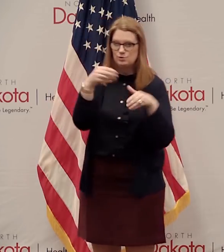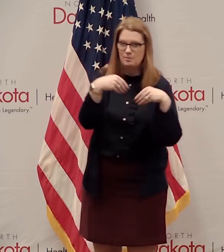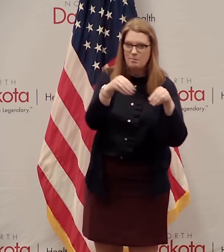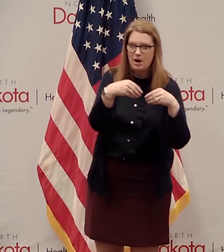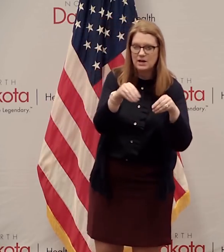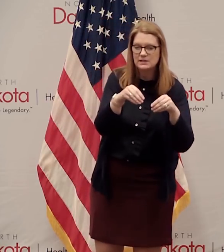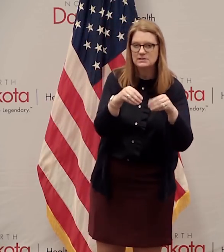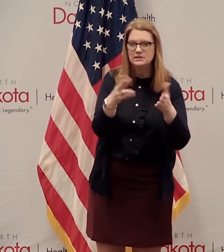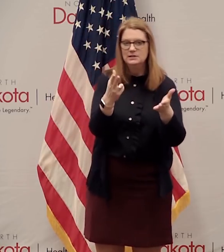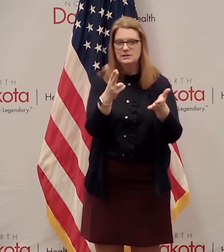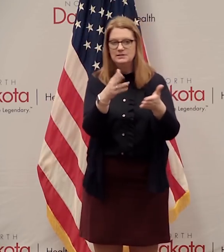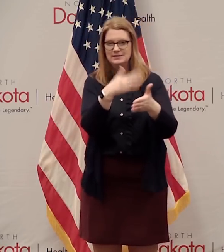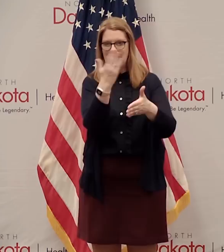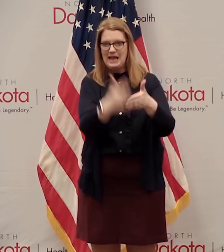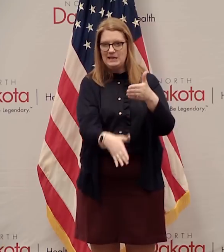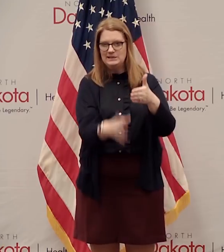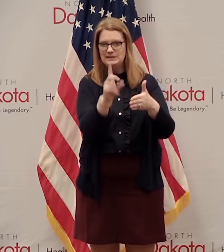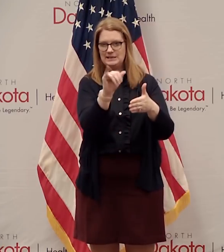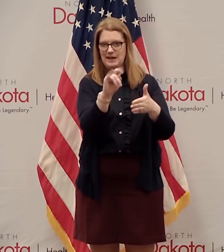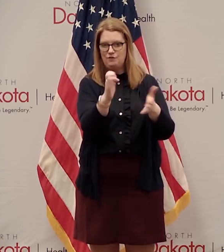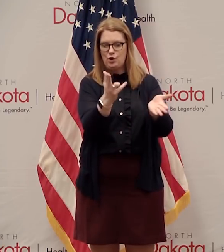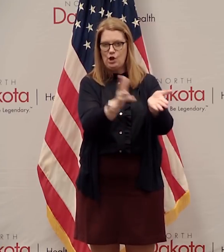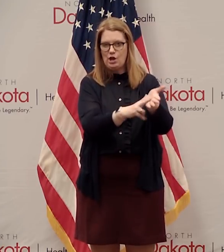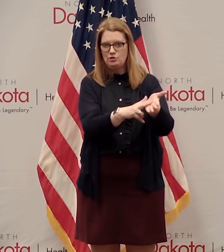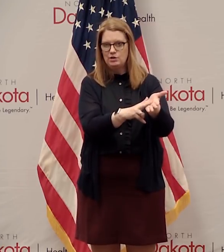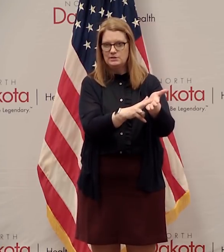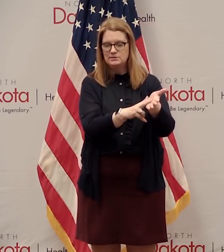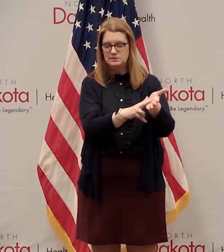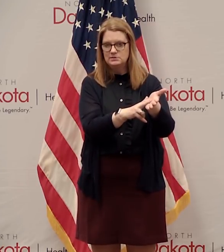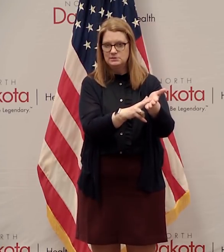have end dates. Tomorrow is the end date of